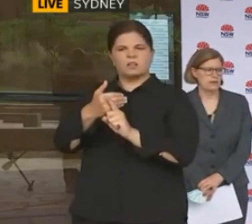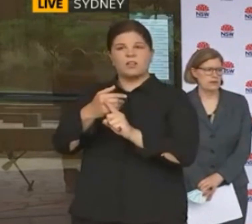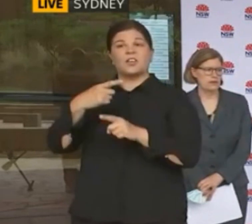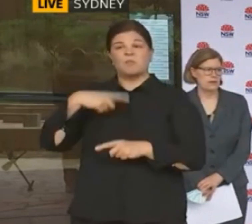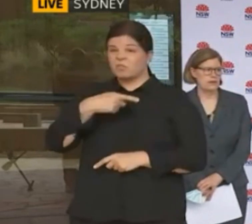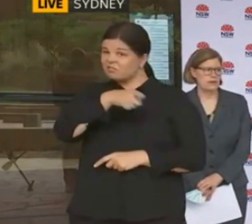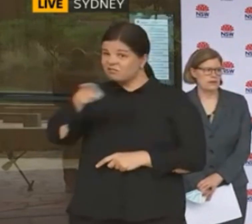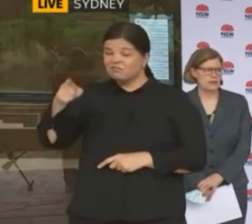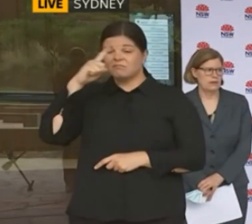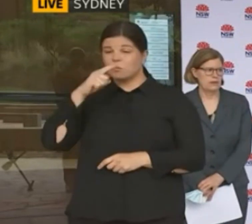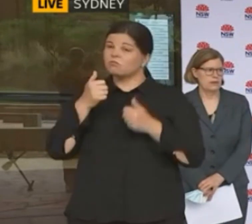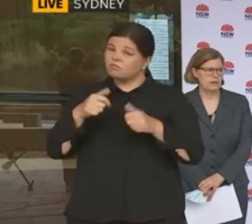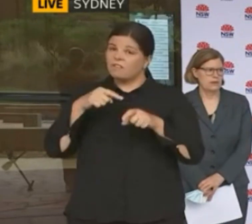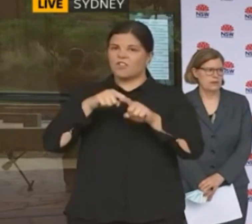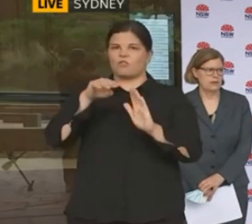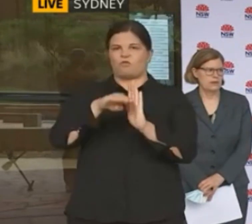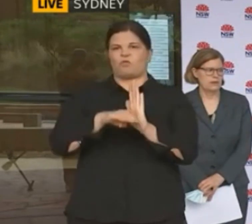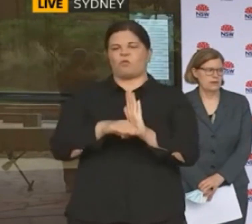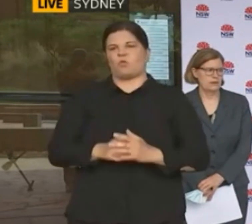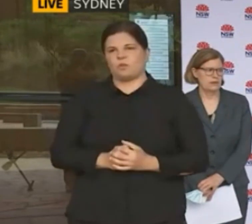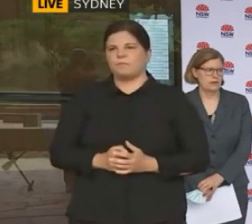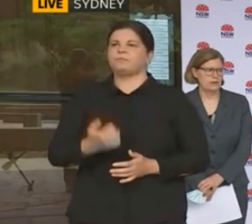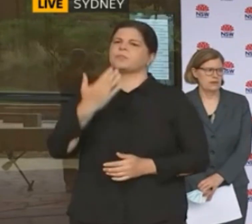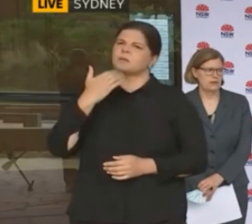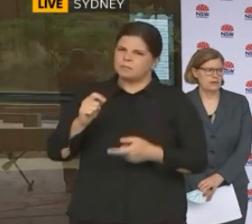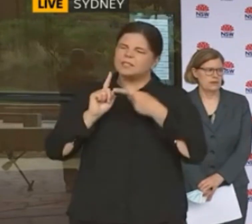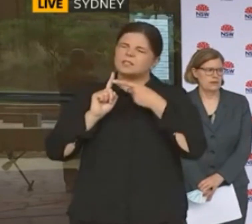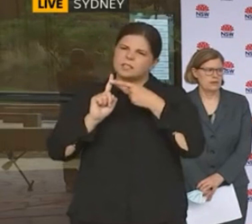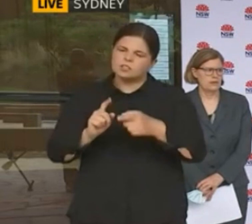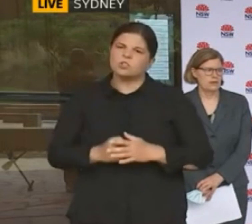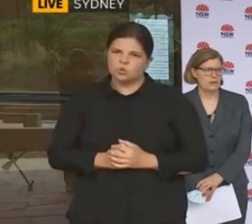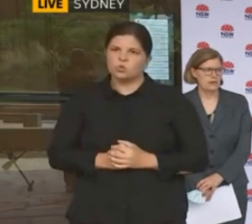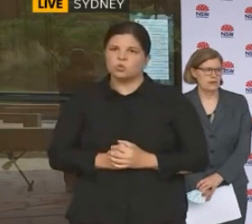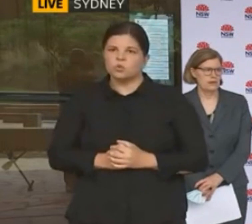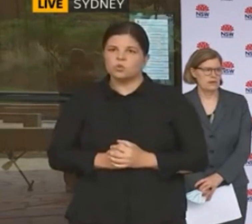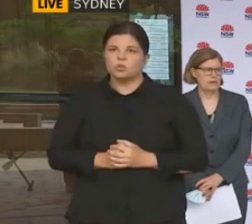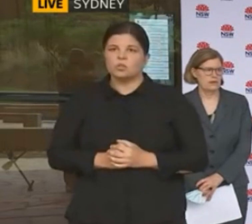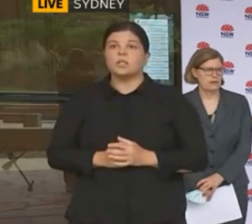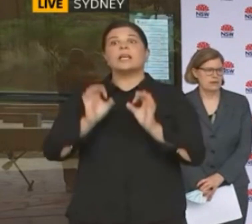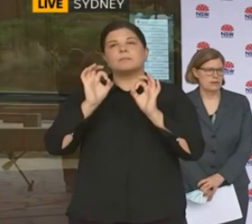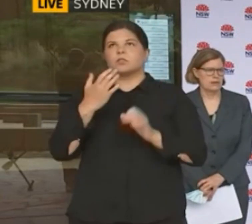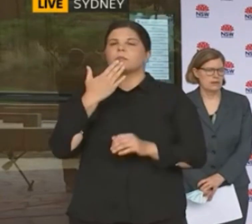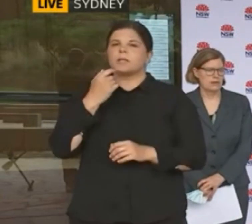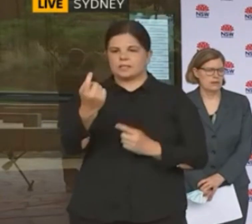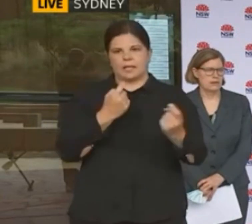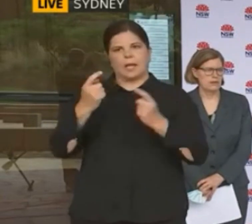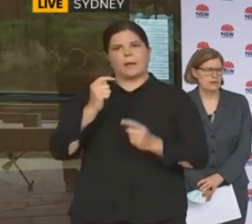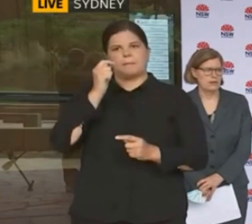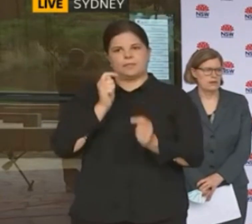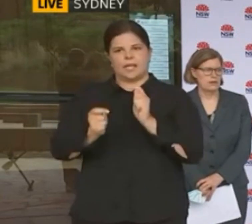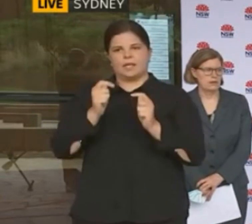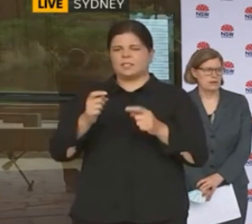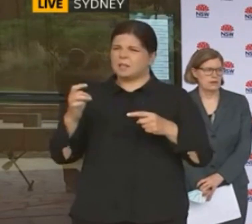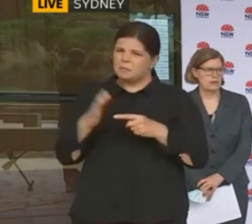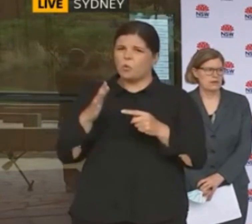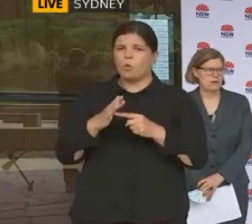have responded so favourably, and we just asked everybody to continue that, especially in relation to the rates of testing. We can't stress enough how important it is in the